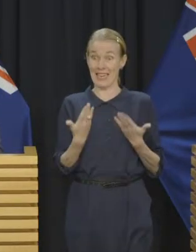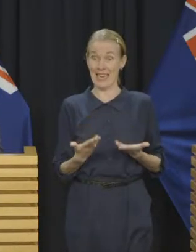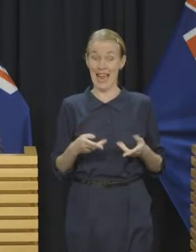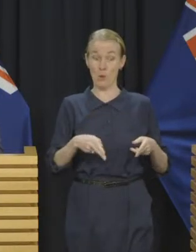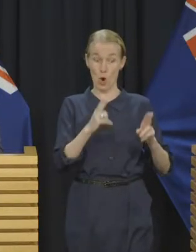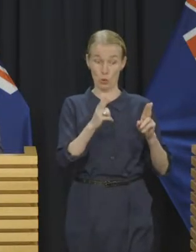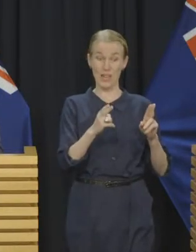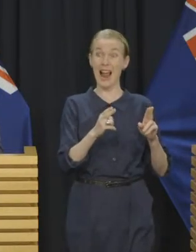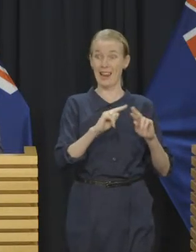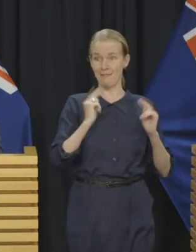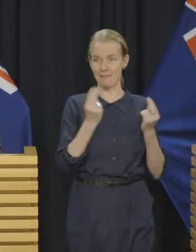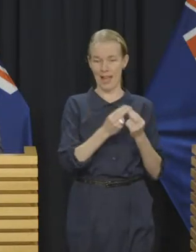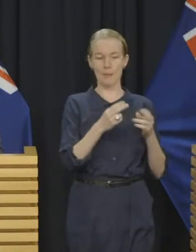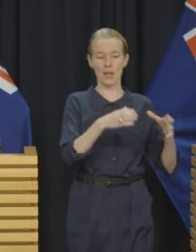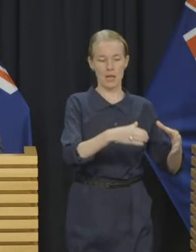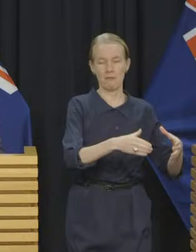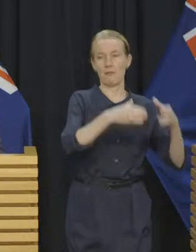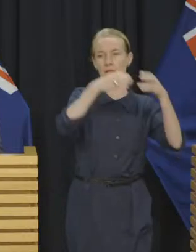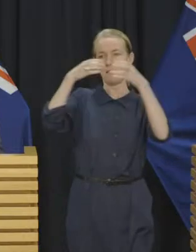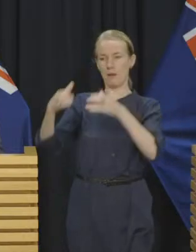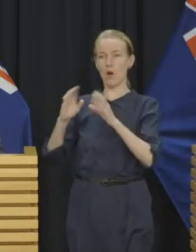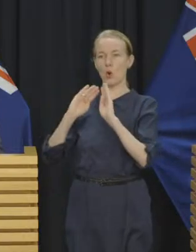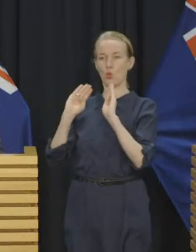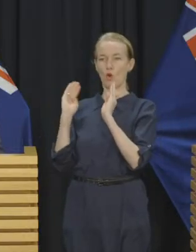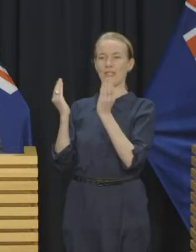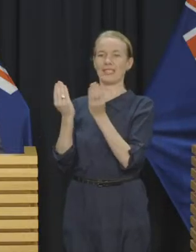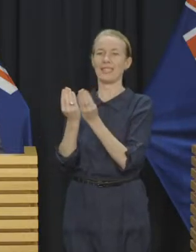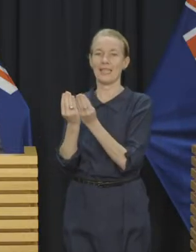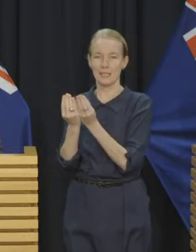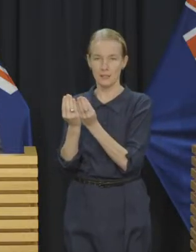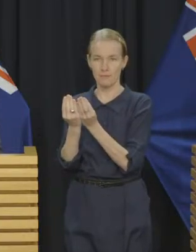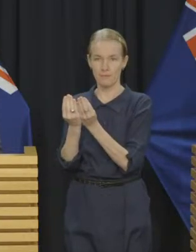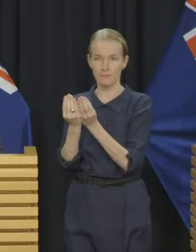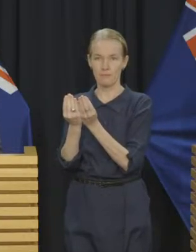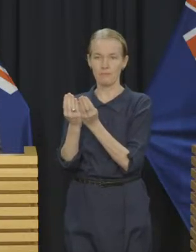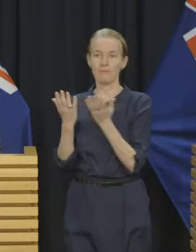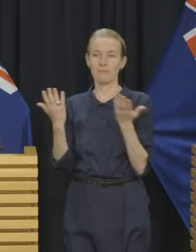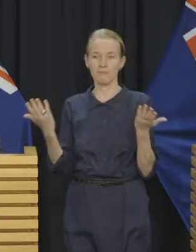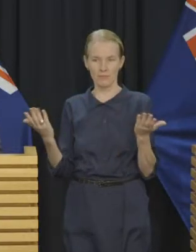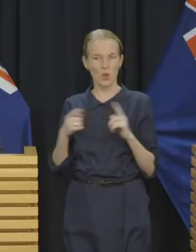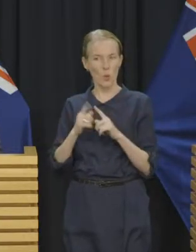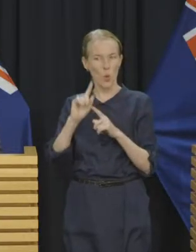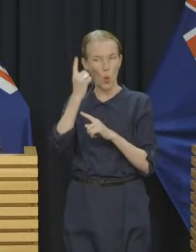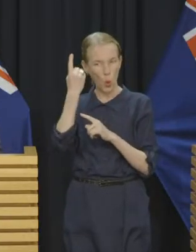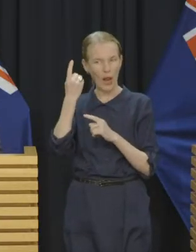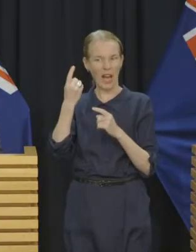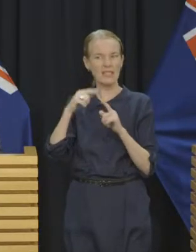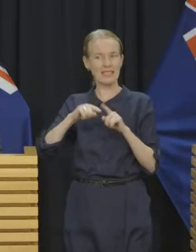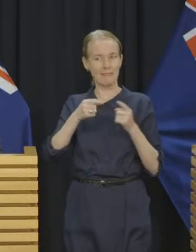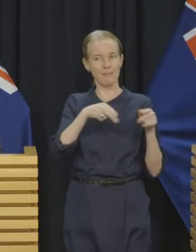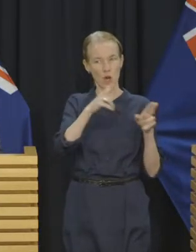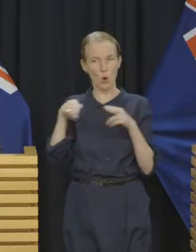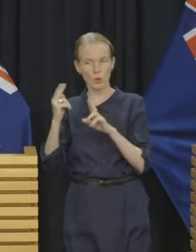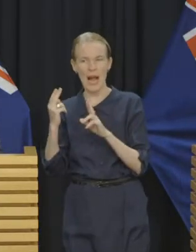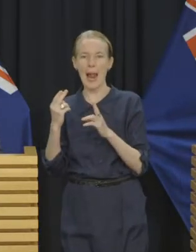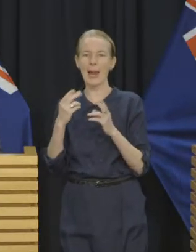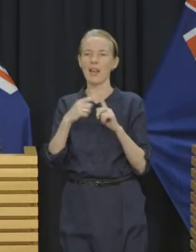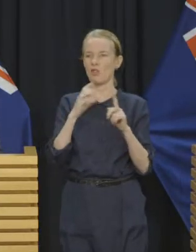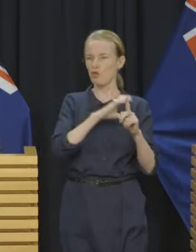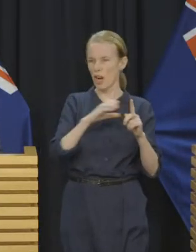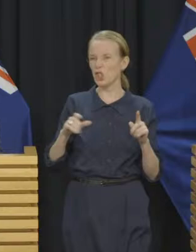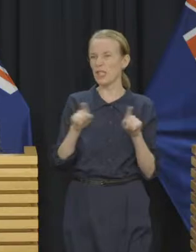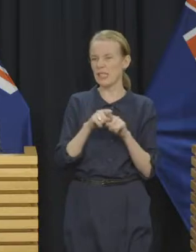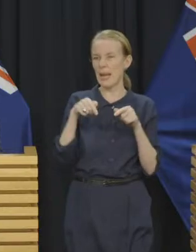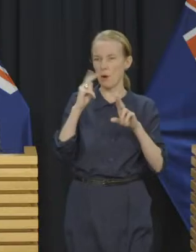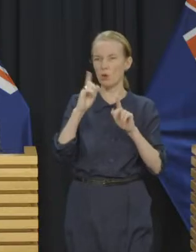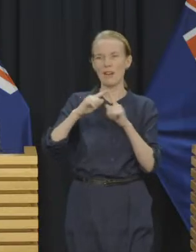the quarantine facility, wherever they happen to be. In Auckland, that's a separate facility. And then there's a high level